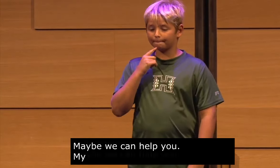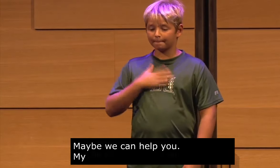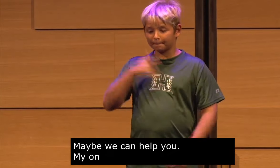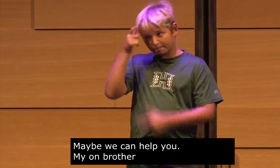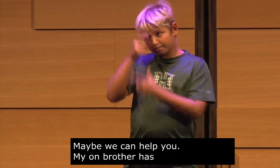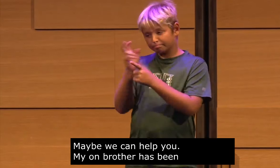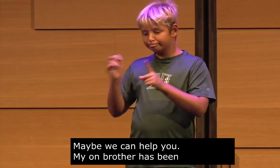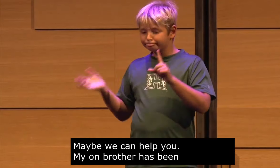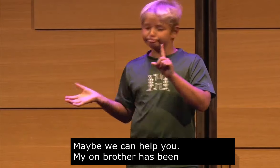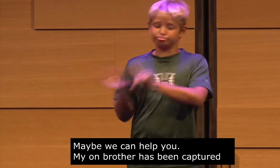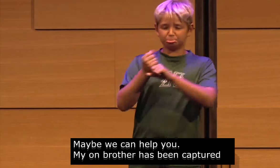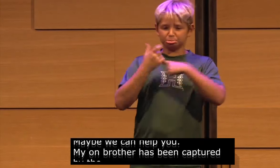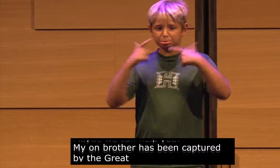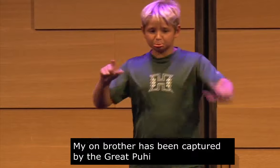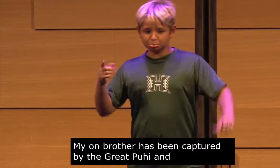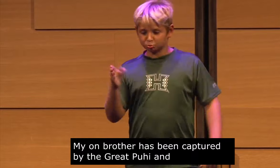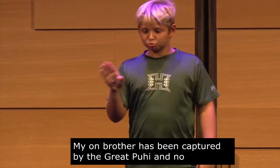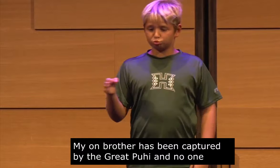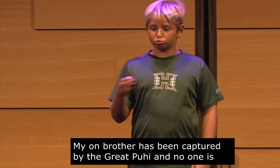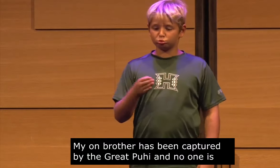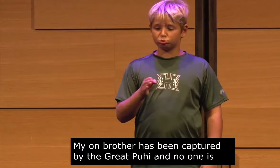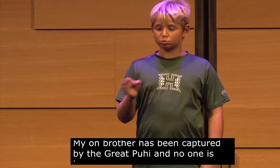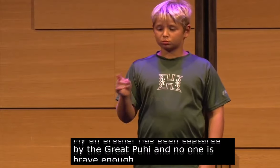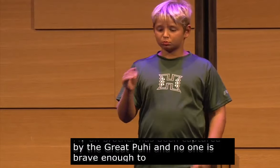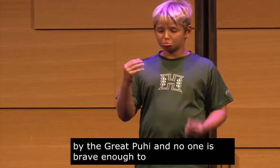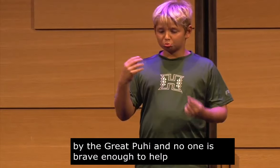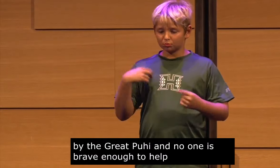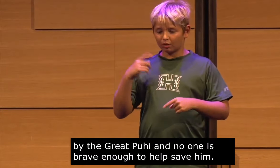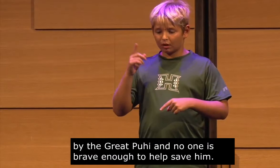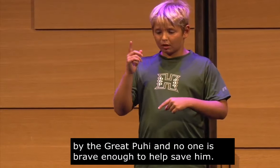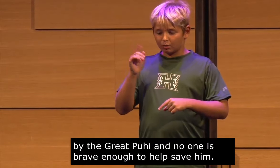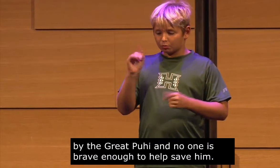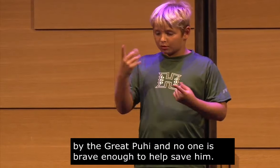My brother has been captured by the Great Puhi, and no one is brave enough to help save him.